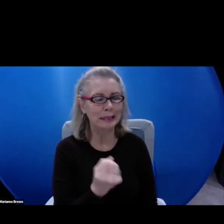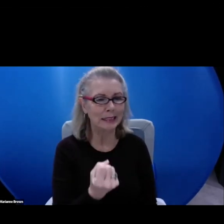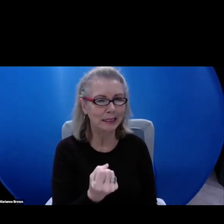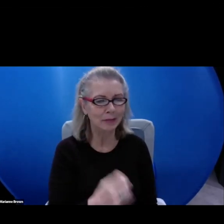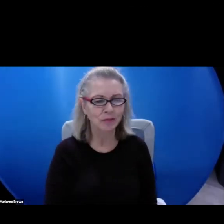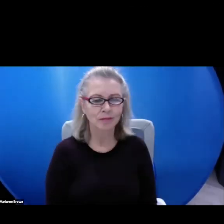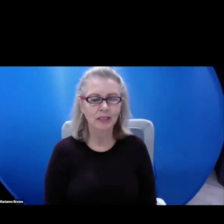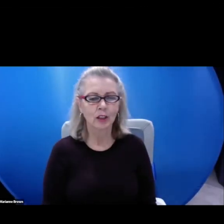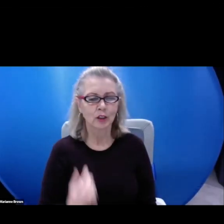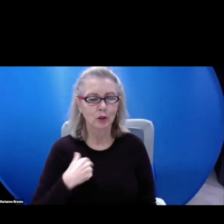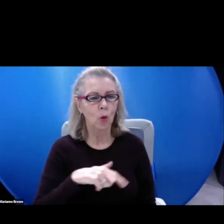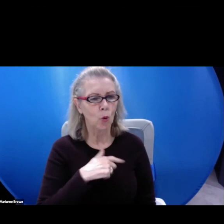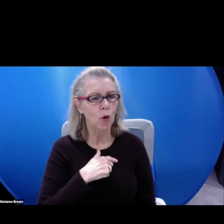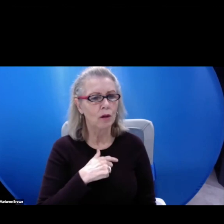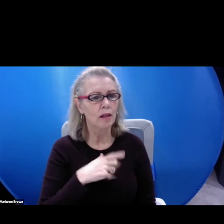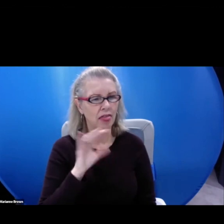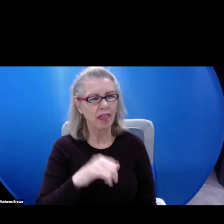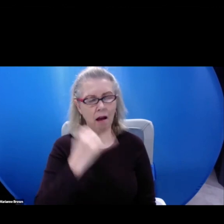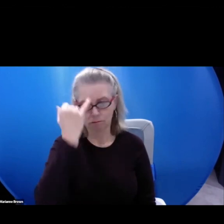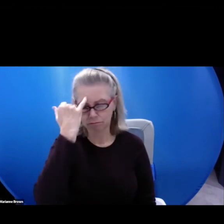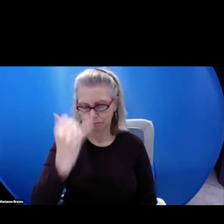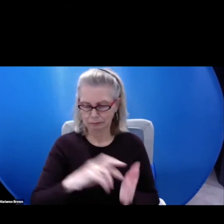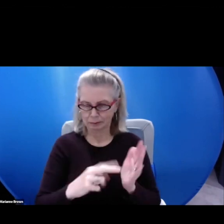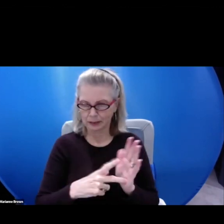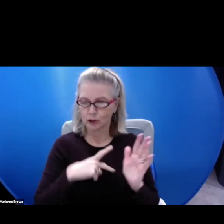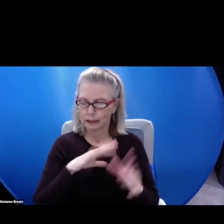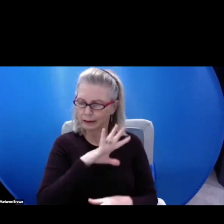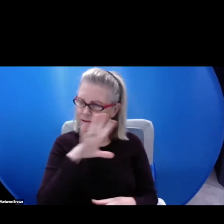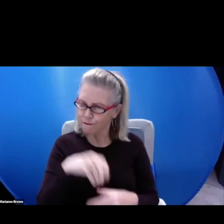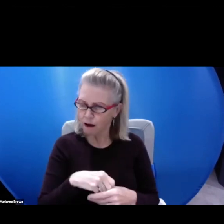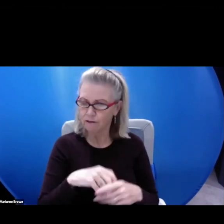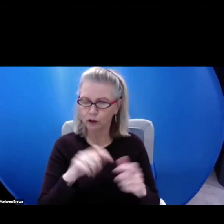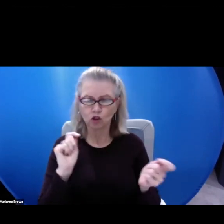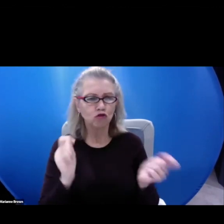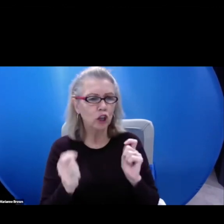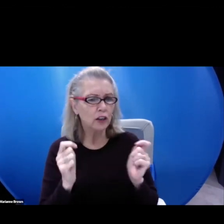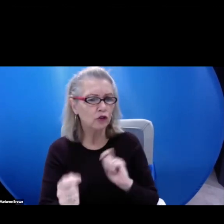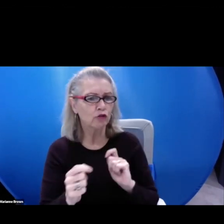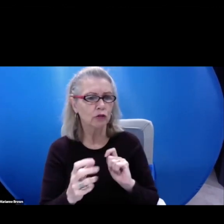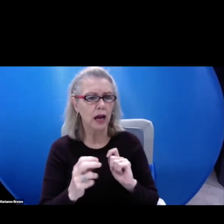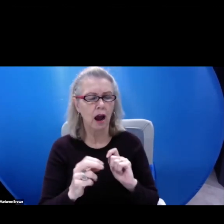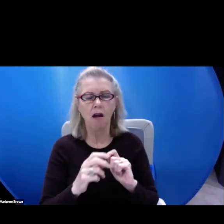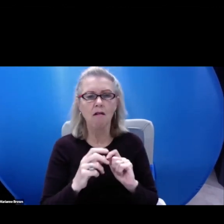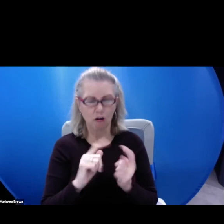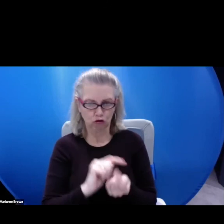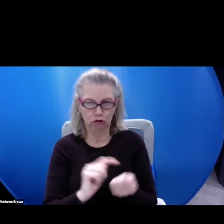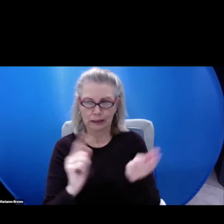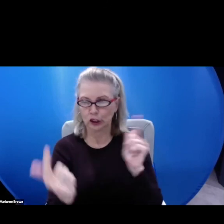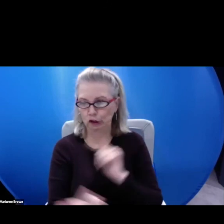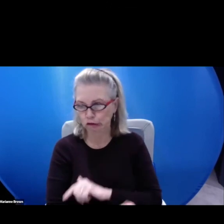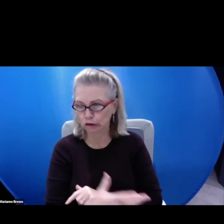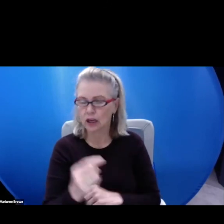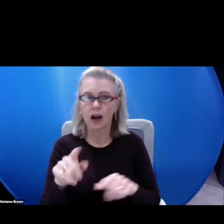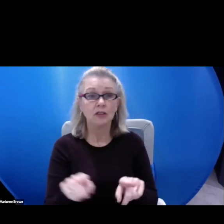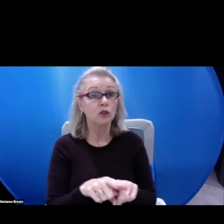pendular motion involves changes and transitions, such as the Industrial Revolution,